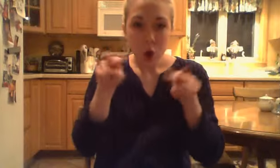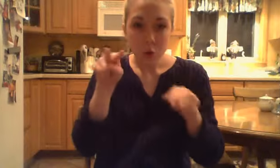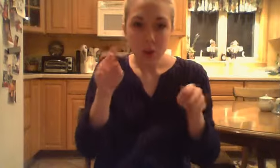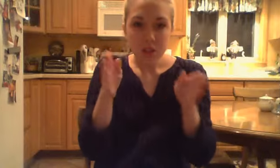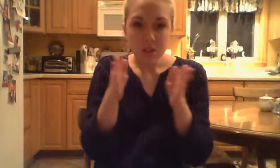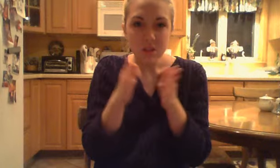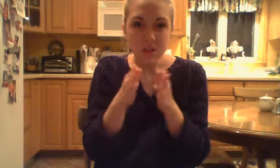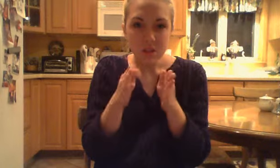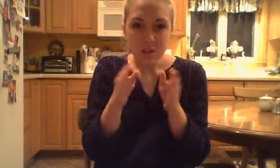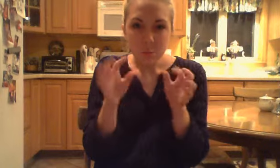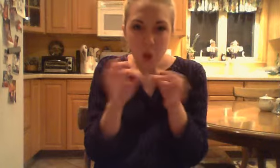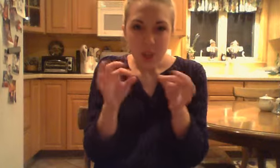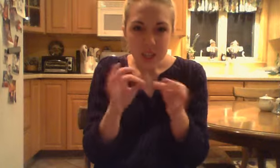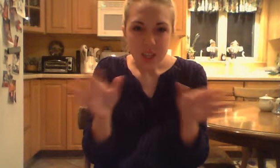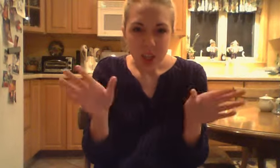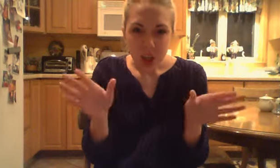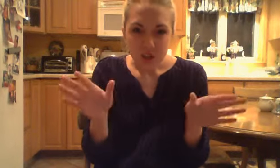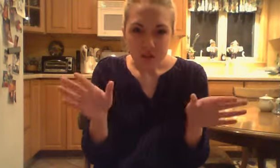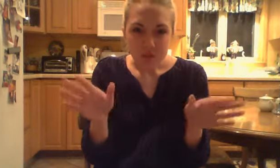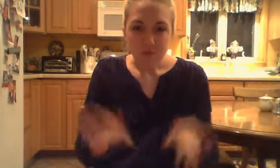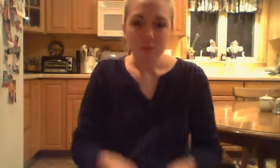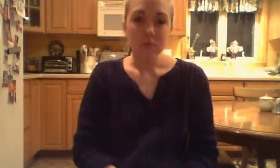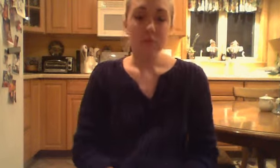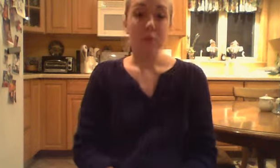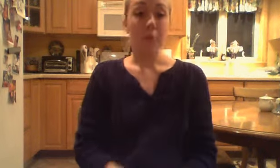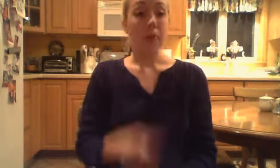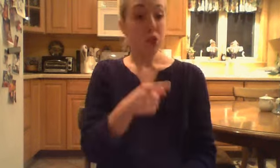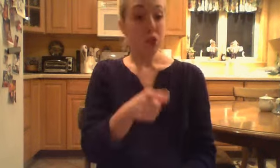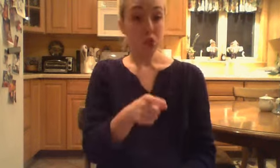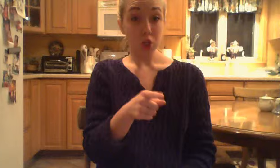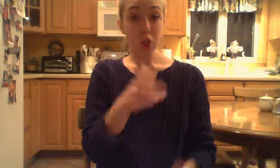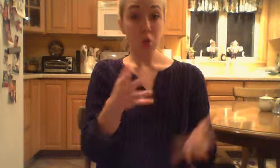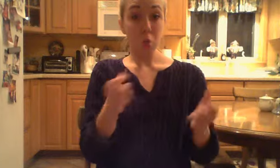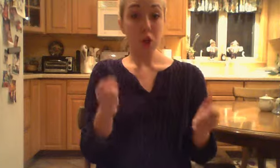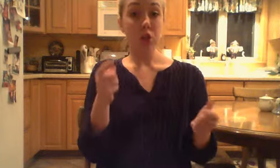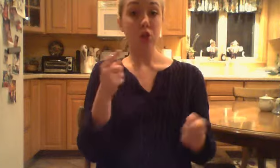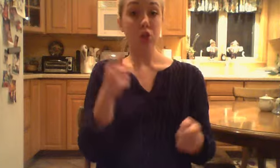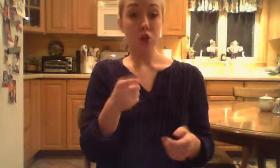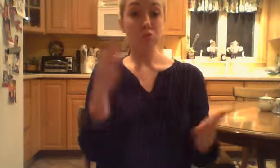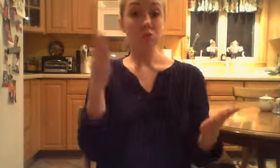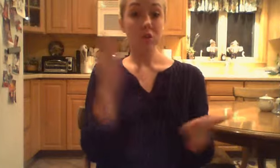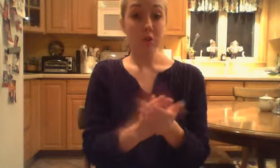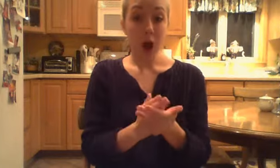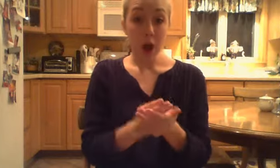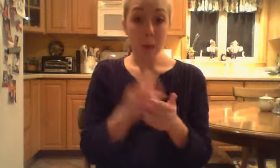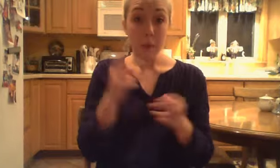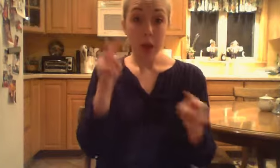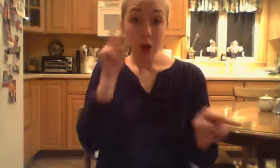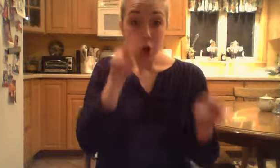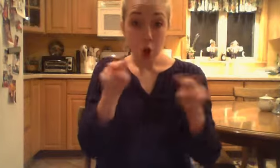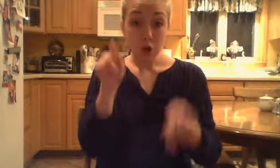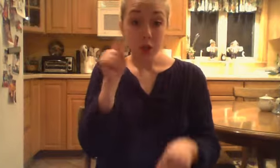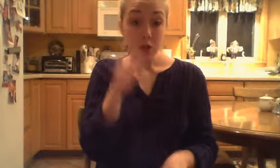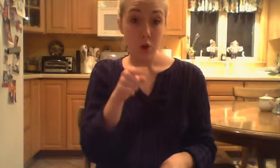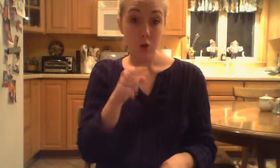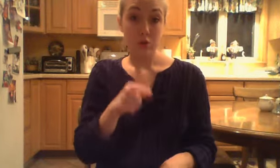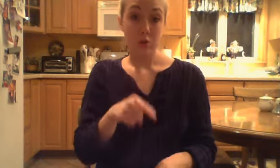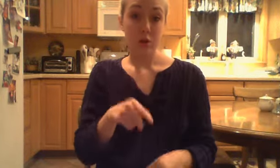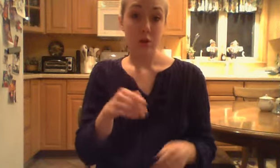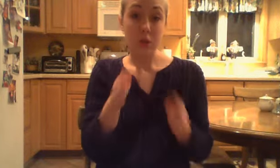the little lines? Georgia wanted you to stop and notice those small things. Take a look at a couple more of her